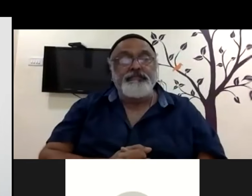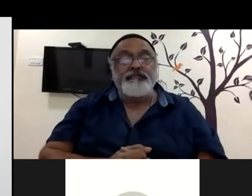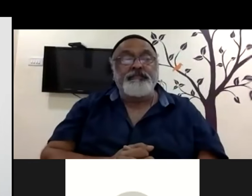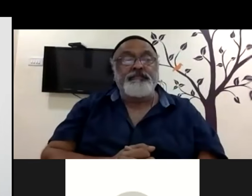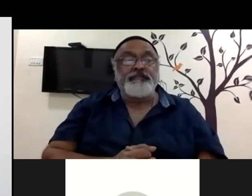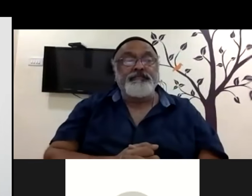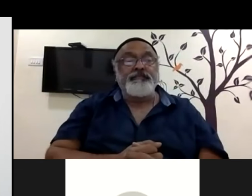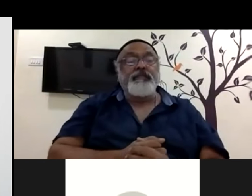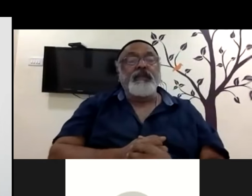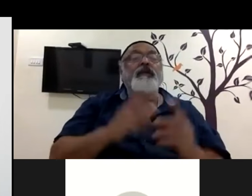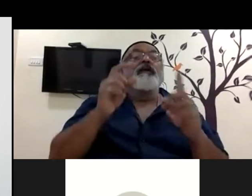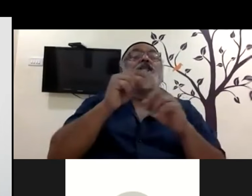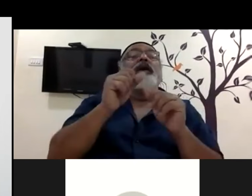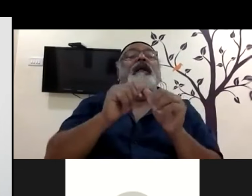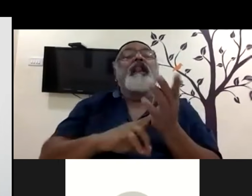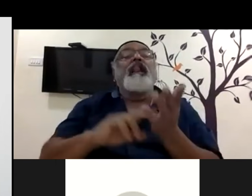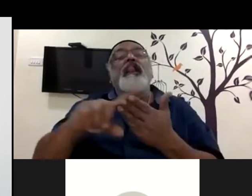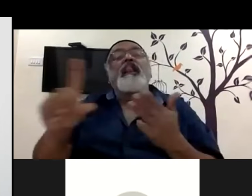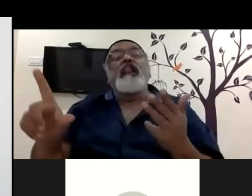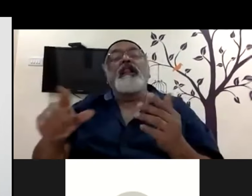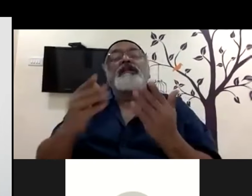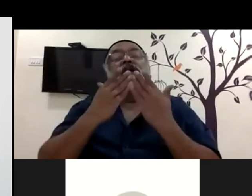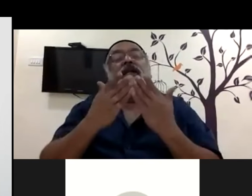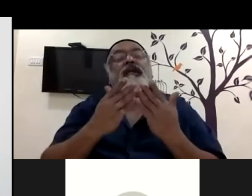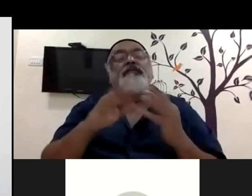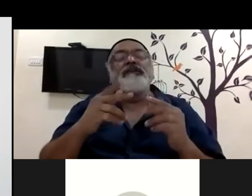panel study is similar to cohort